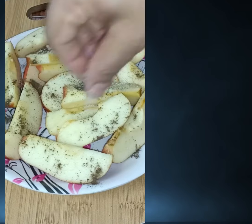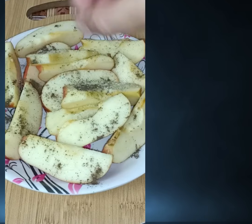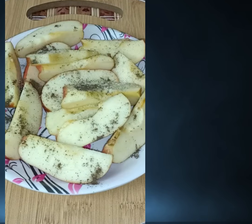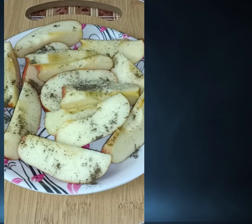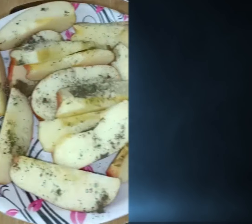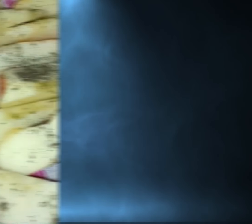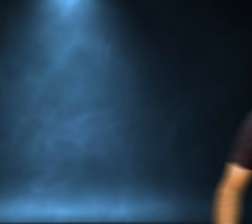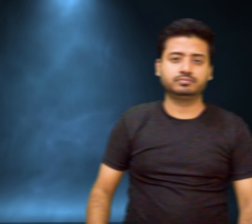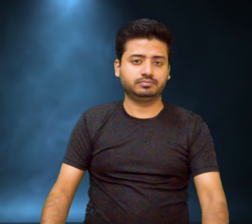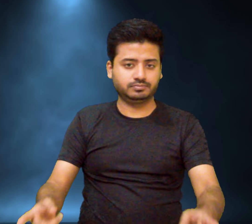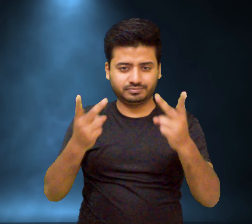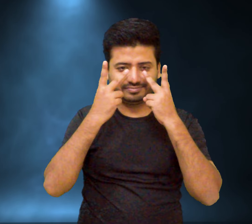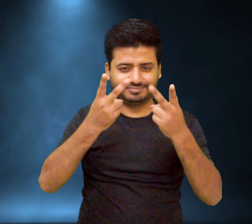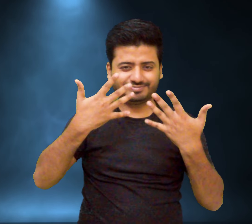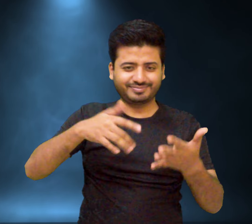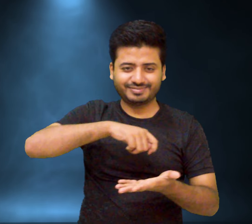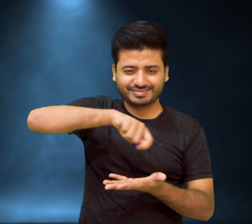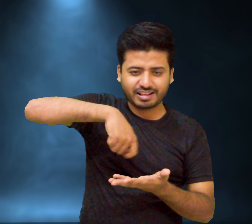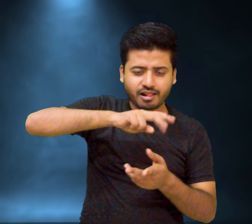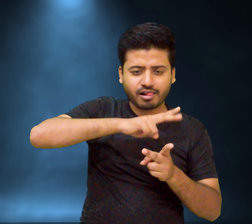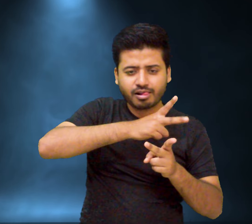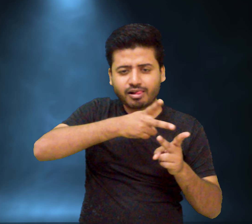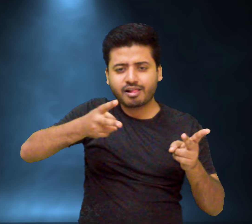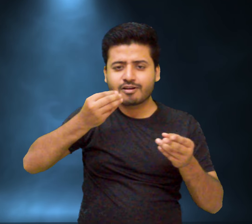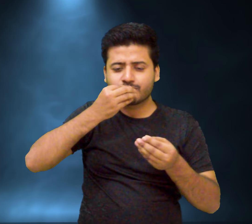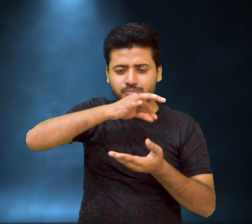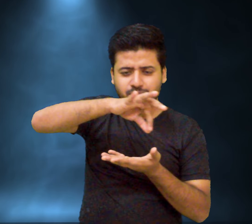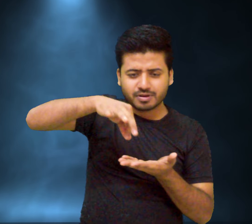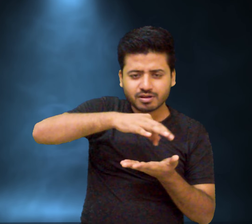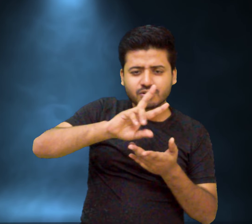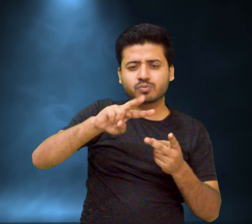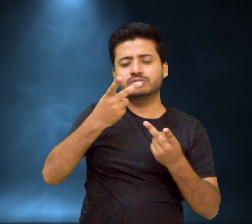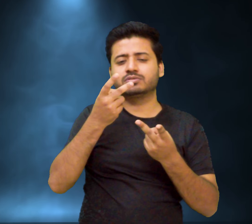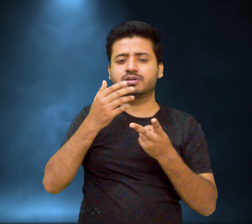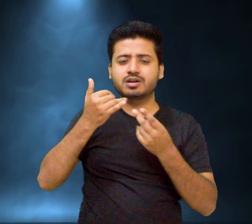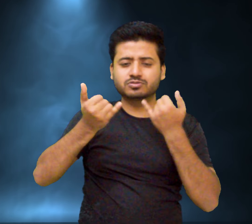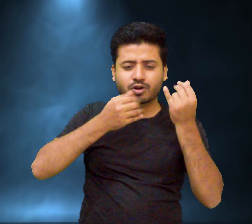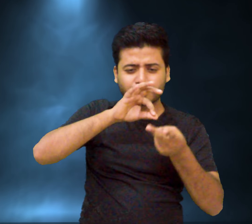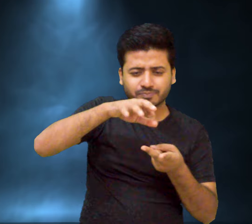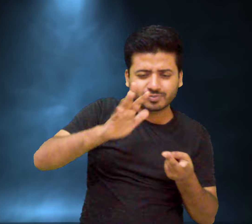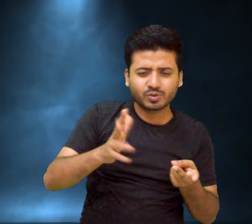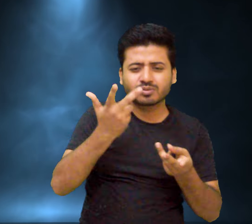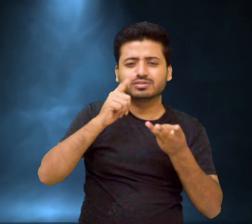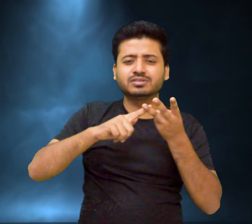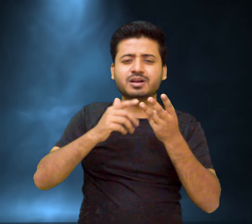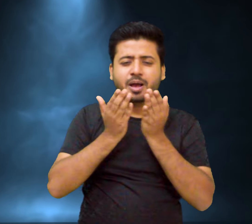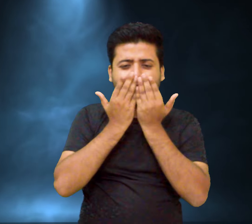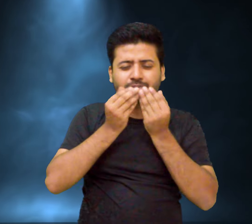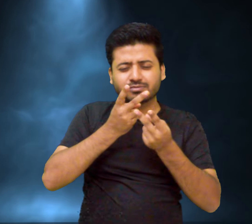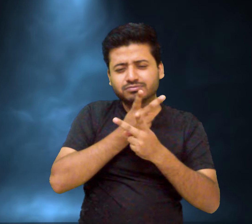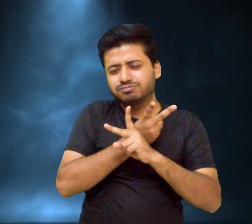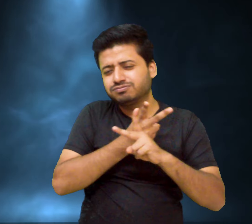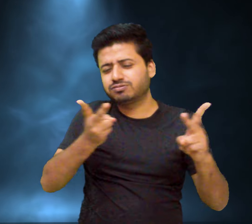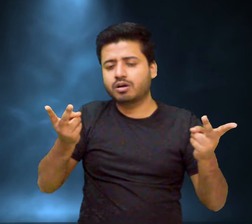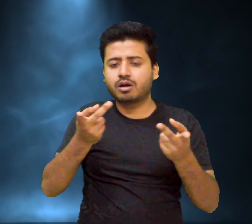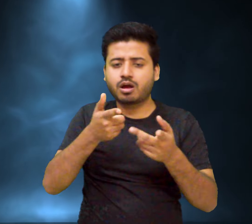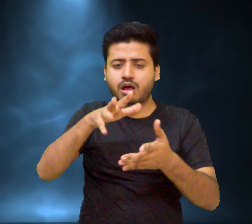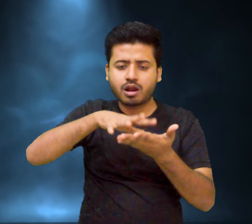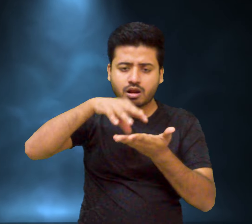mostly in laboratories, suggests that the piperine in black pepper may have cancer-fighting properties. Inhibits cancer cells. Test